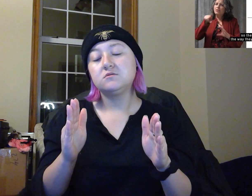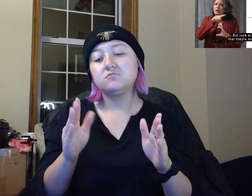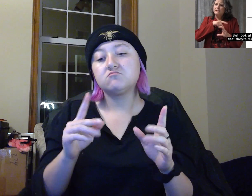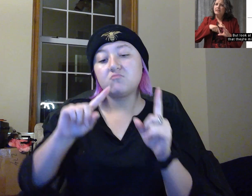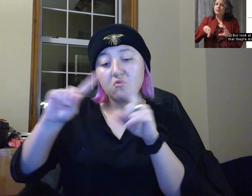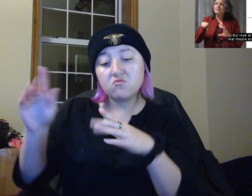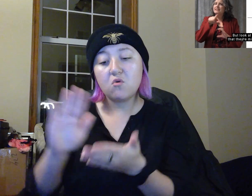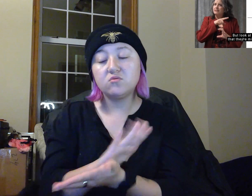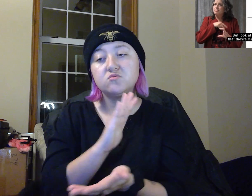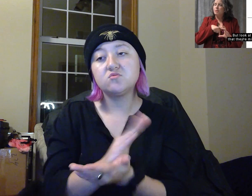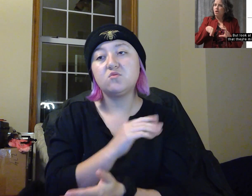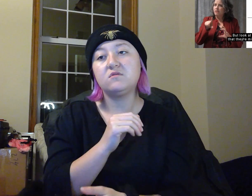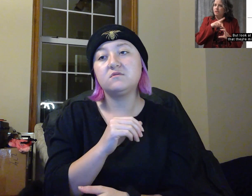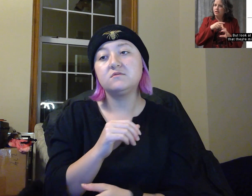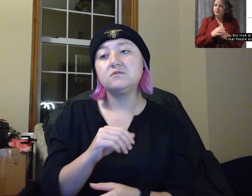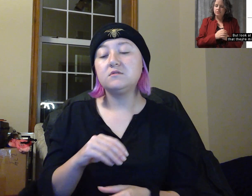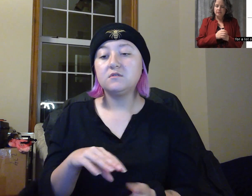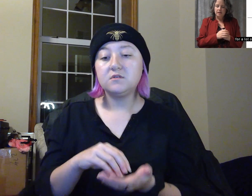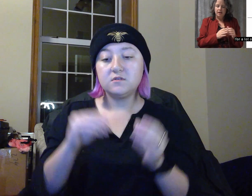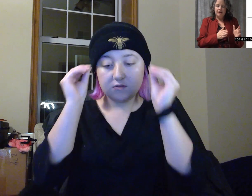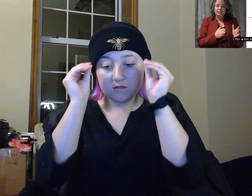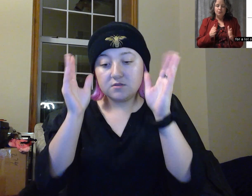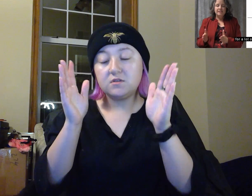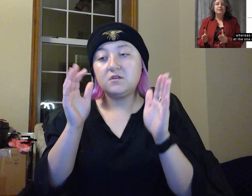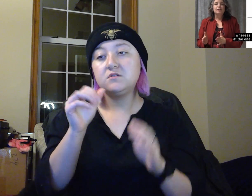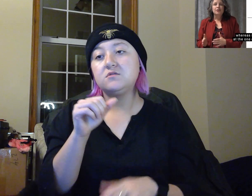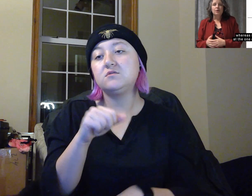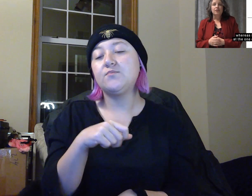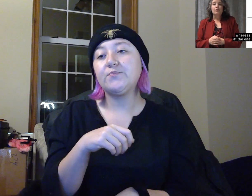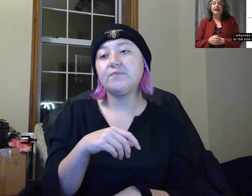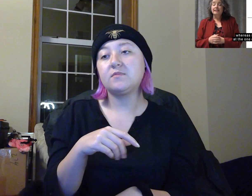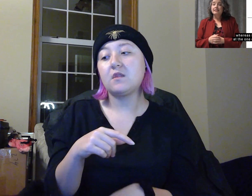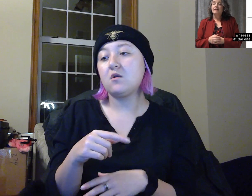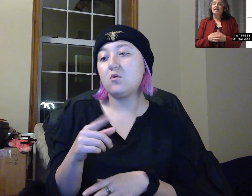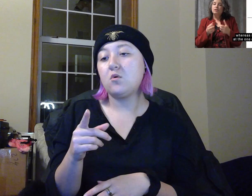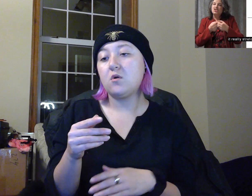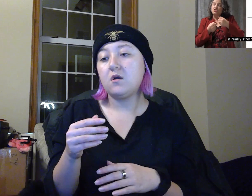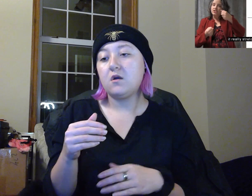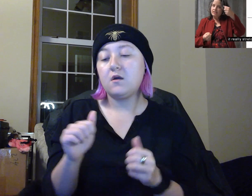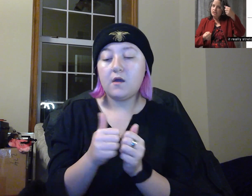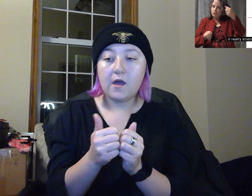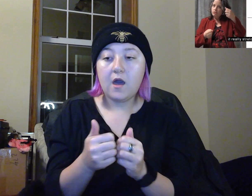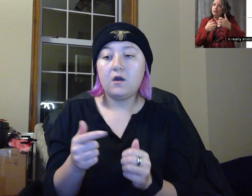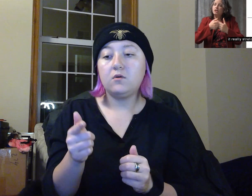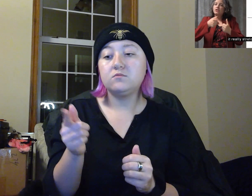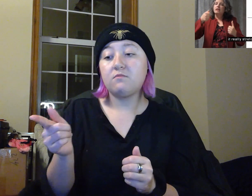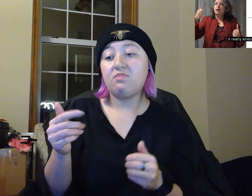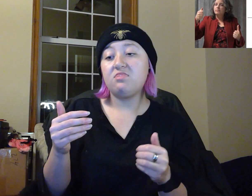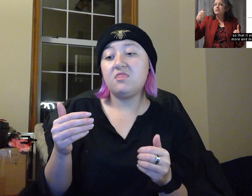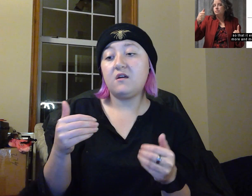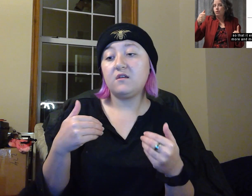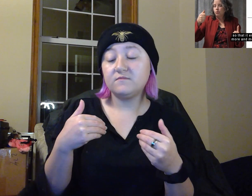all the ways that they're missing the mark for a lot of students. Whereas if you look at the one on the right, it really stretches that circle so